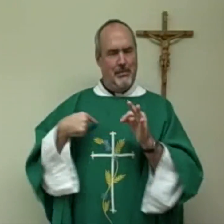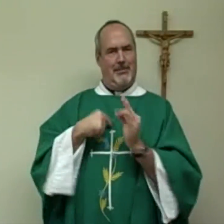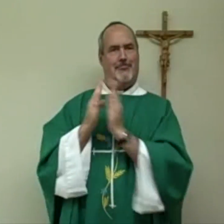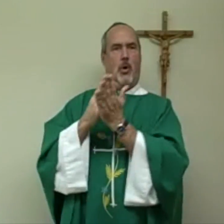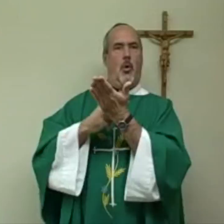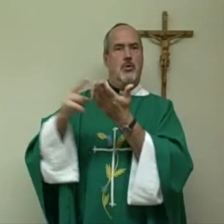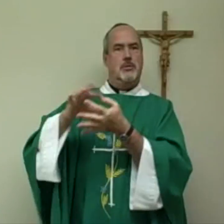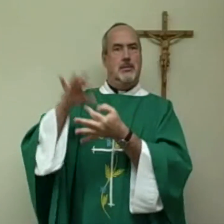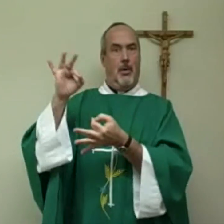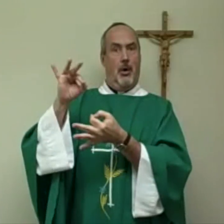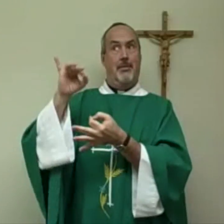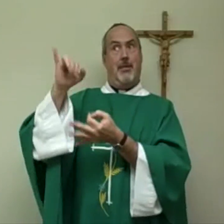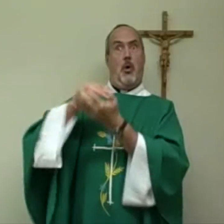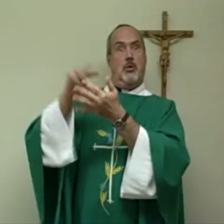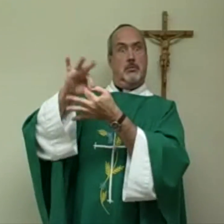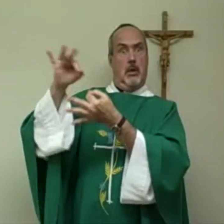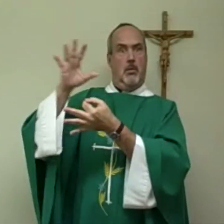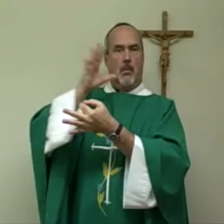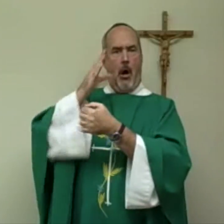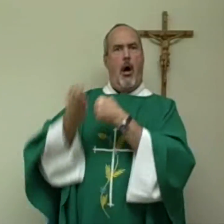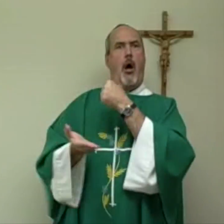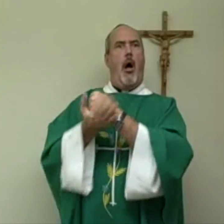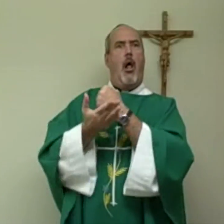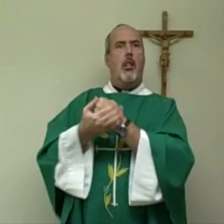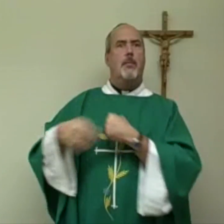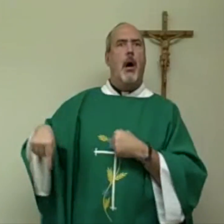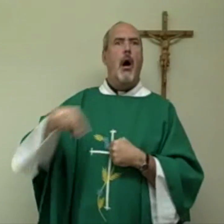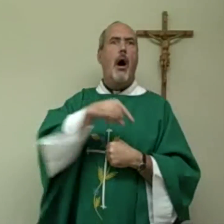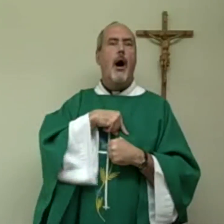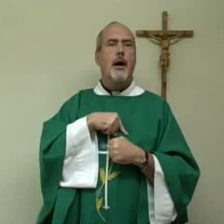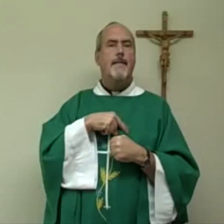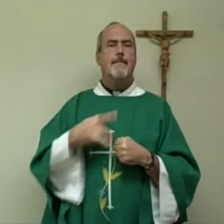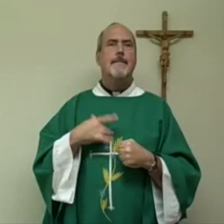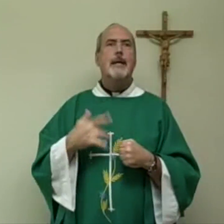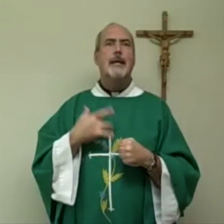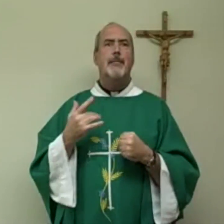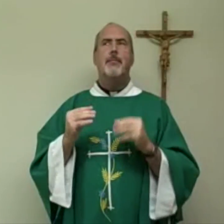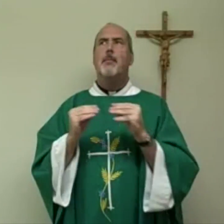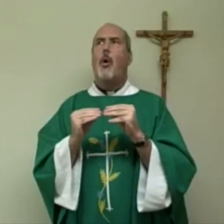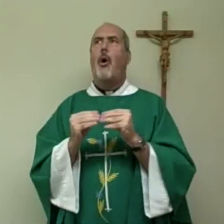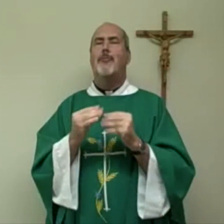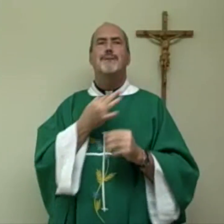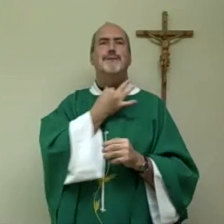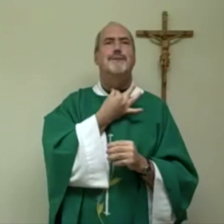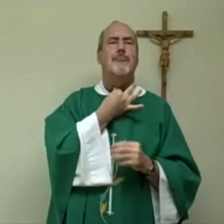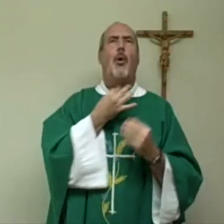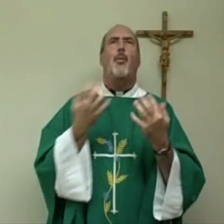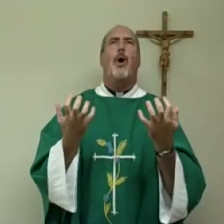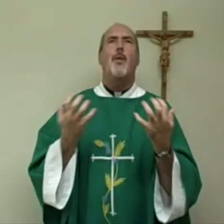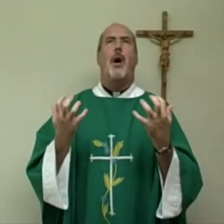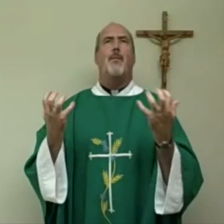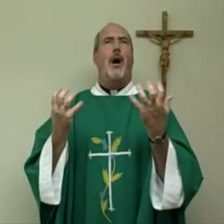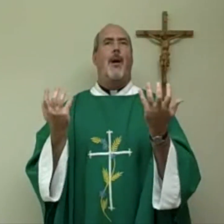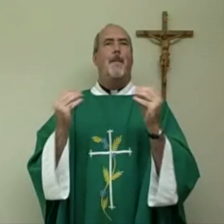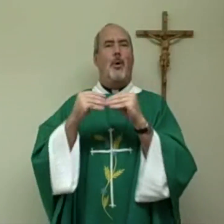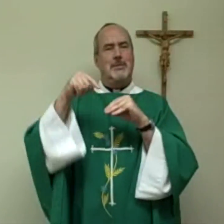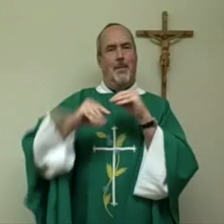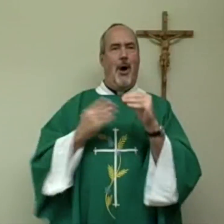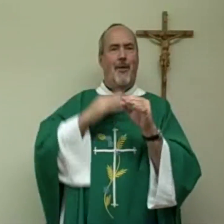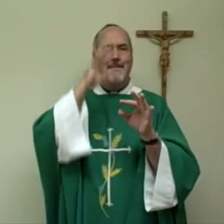I emphasize this in 1 week, that we need to pray to the Holy Spirit to help us feel more wonderment